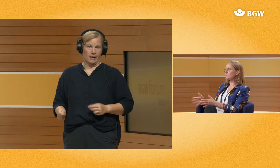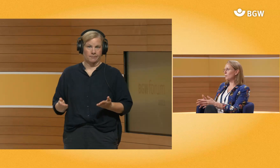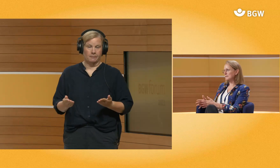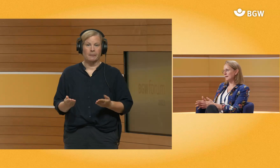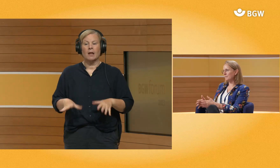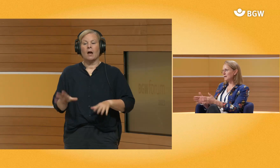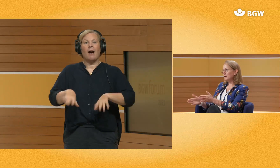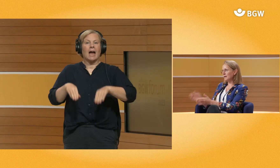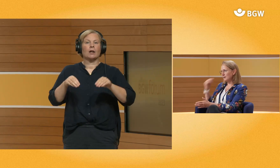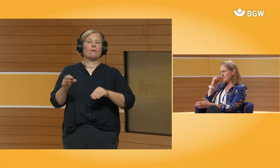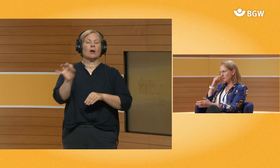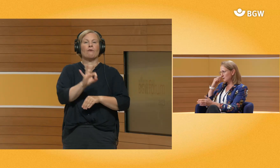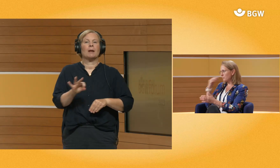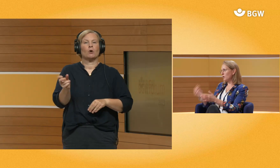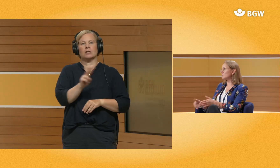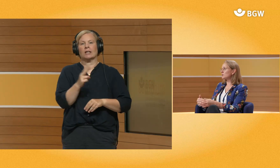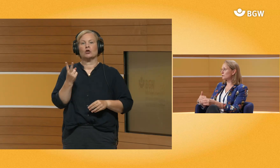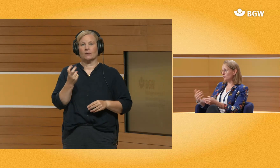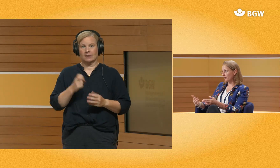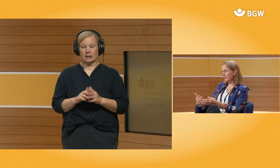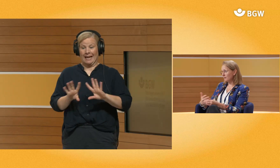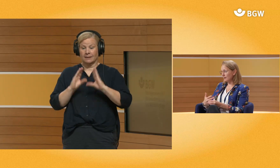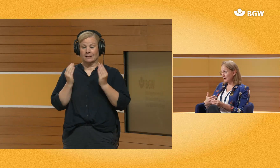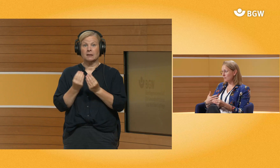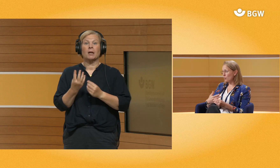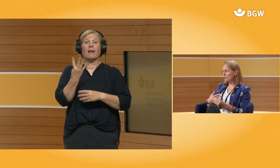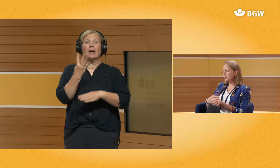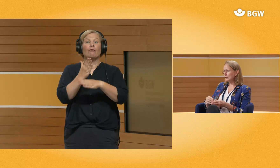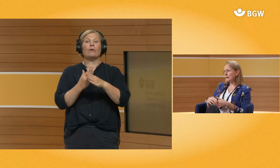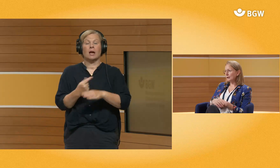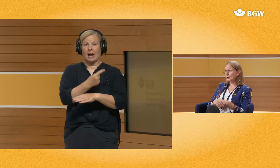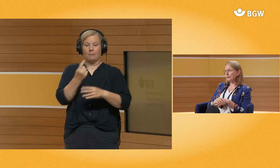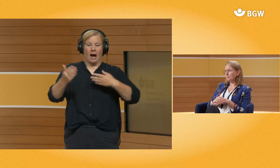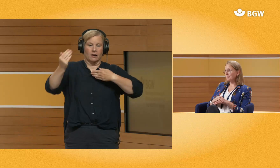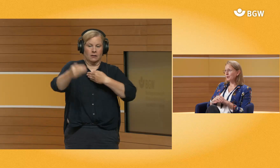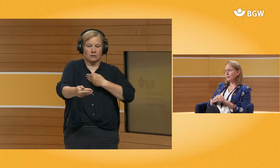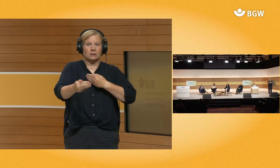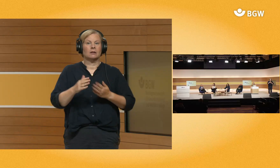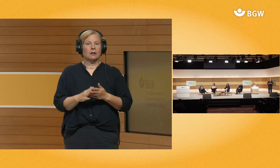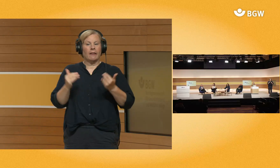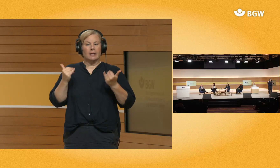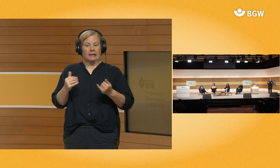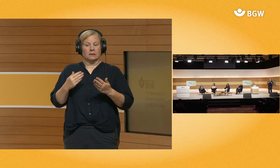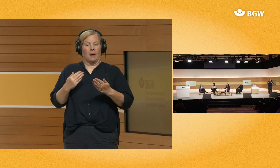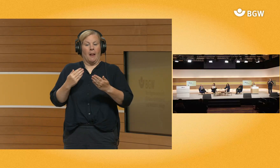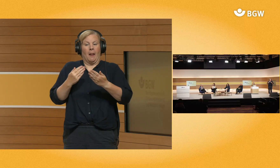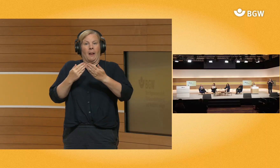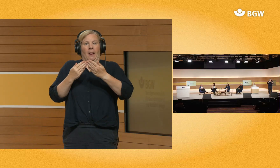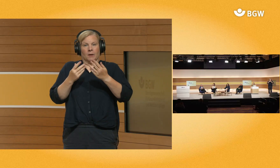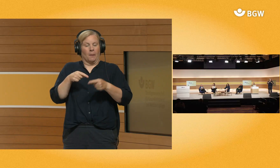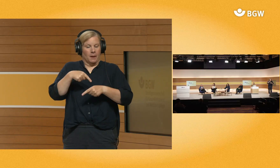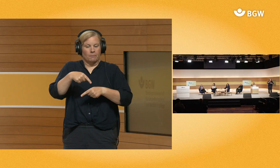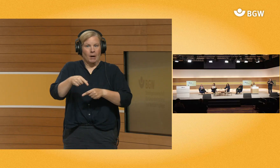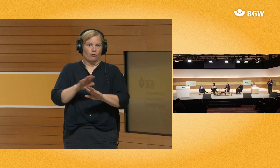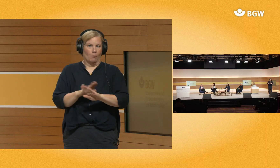So at this moment in time, it's not possible to join anymore, but still, like if